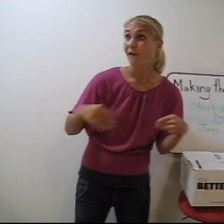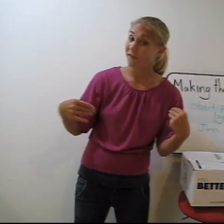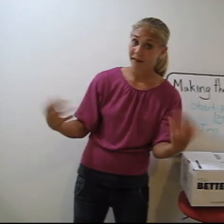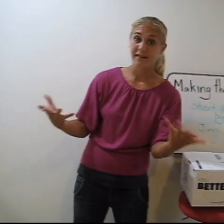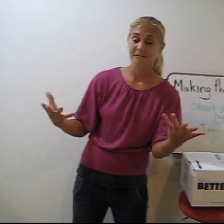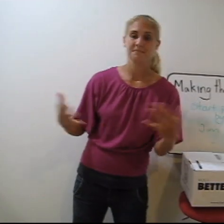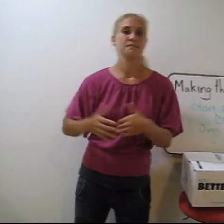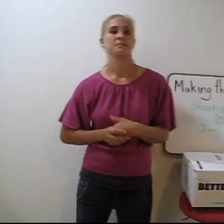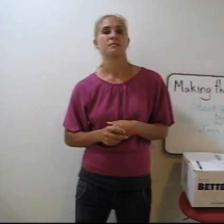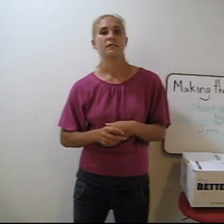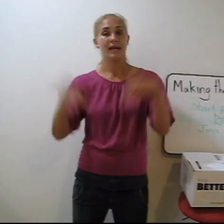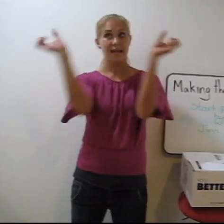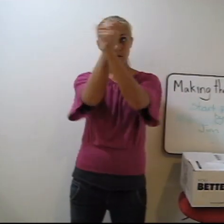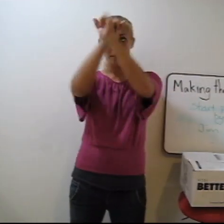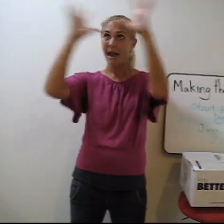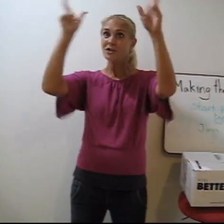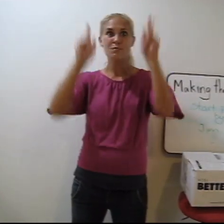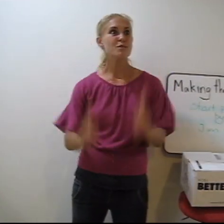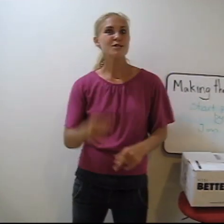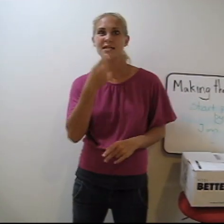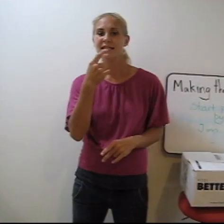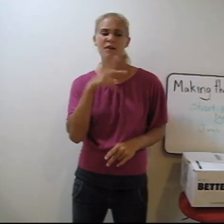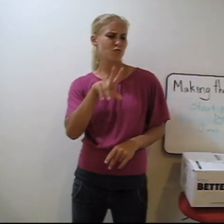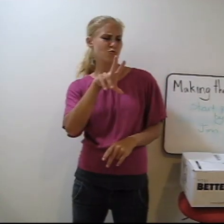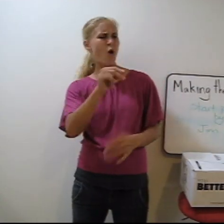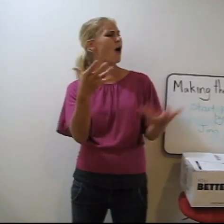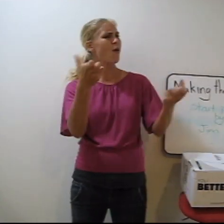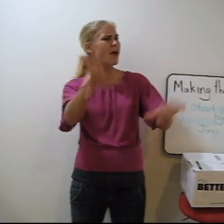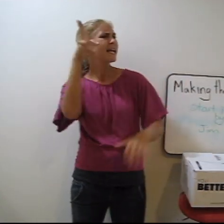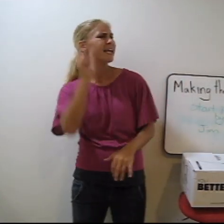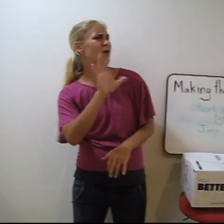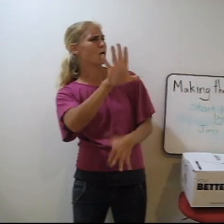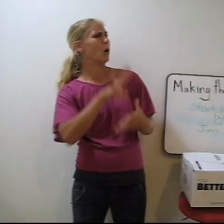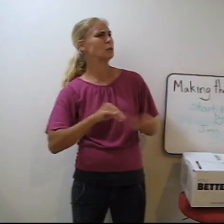Do you imagine anybody would say, no, I don't care to hear your story? No.